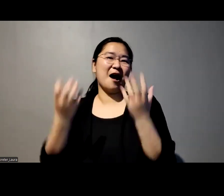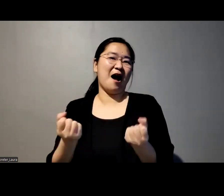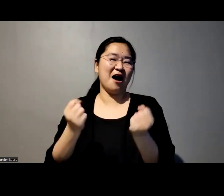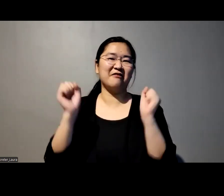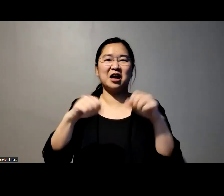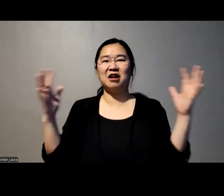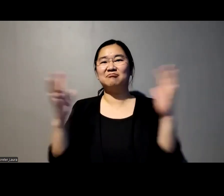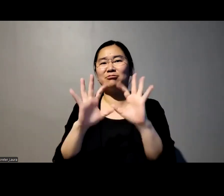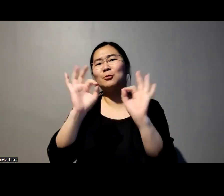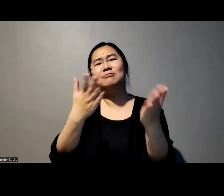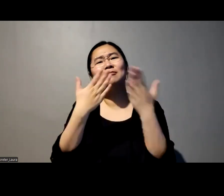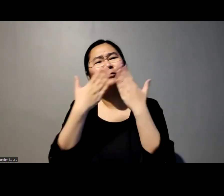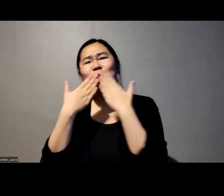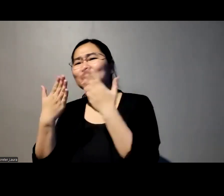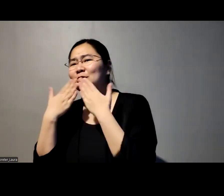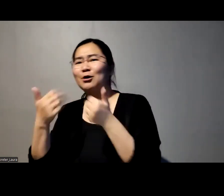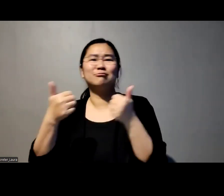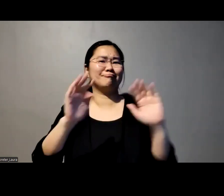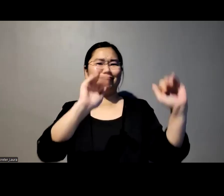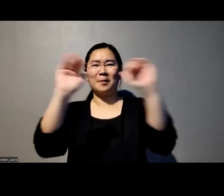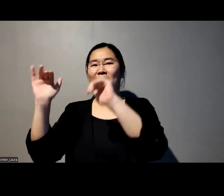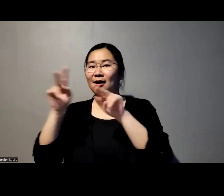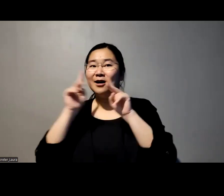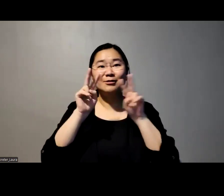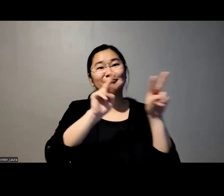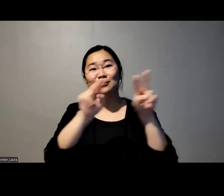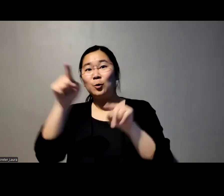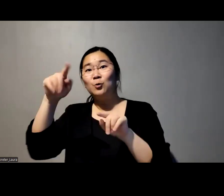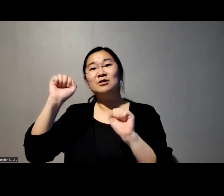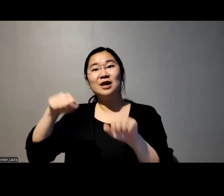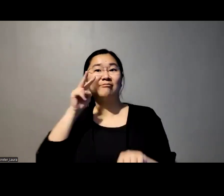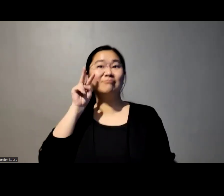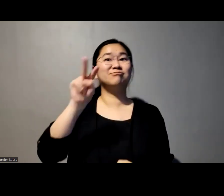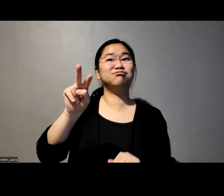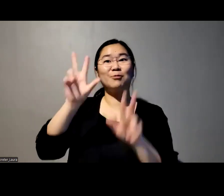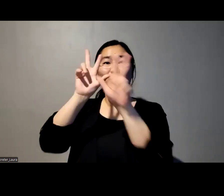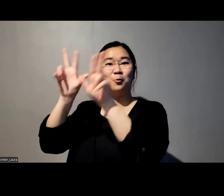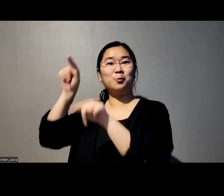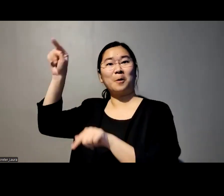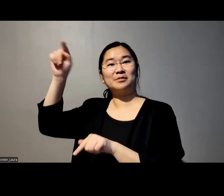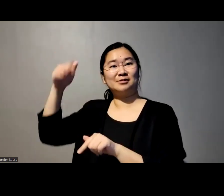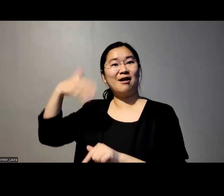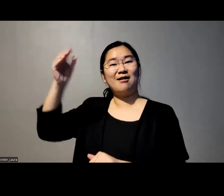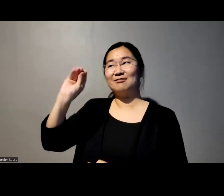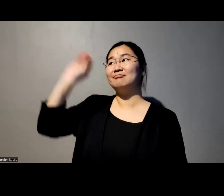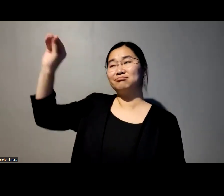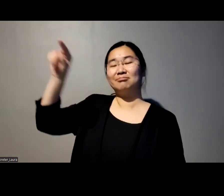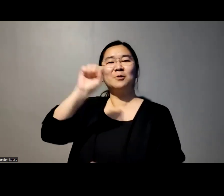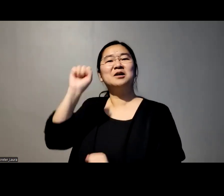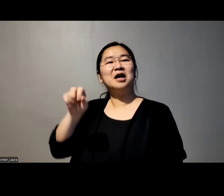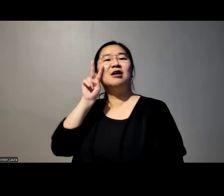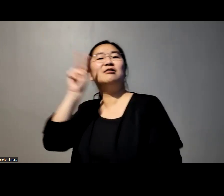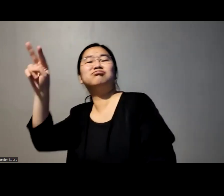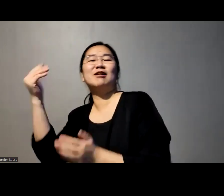other resources on the website, as Sabiha mentioned. And please follow the resources in the chat. Thank you very